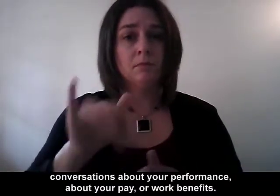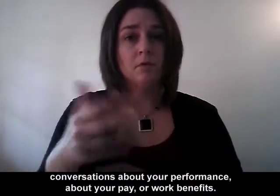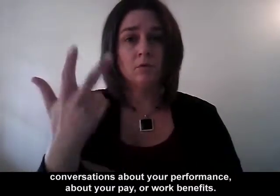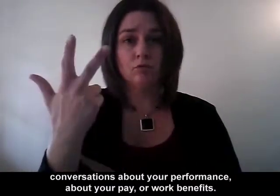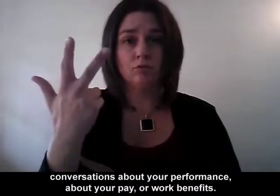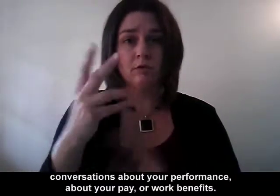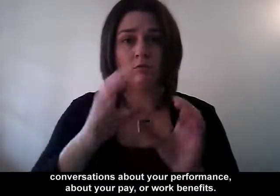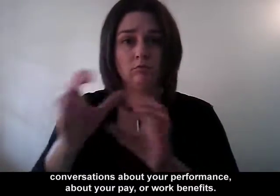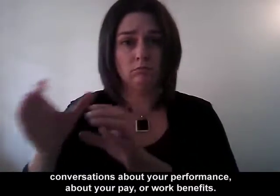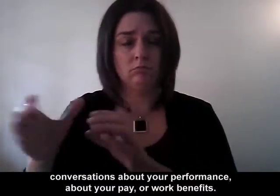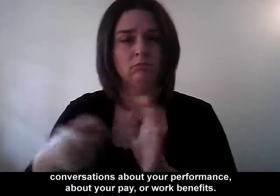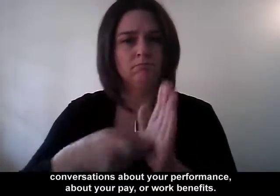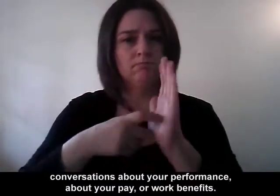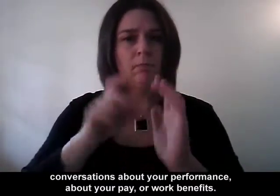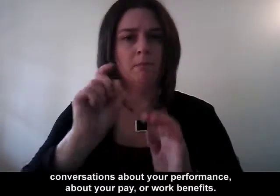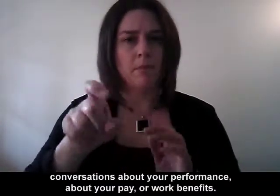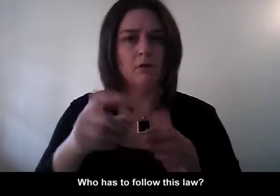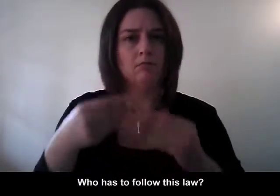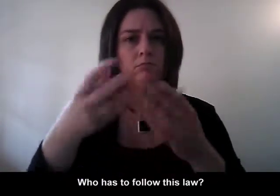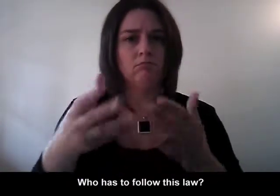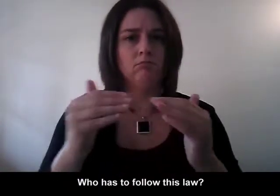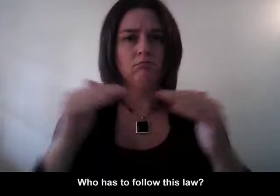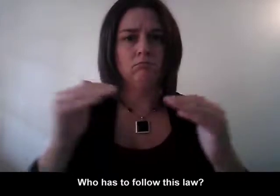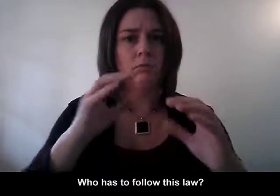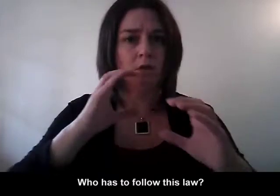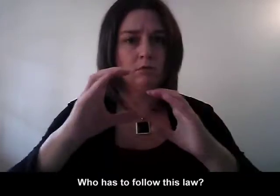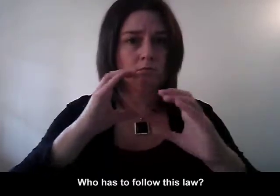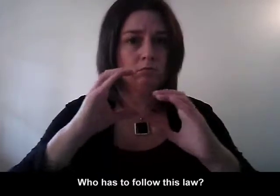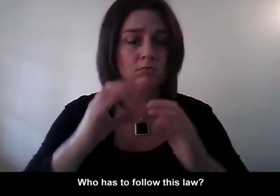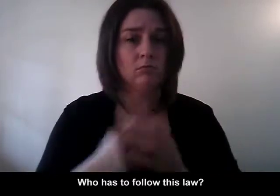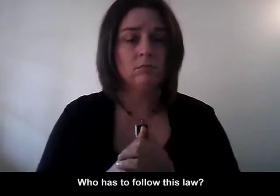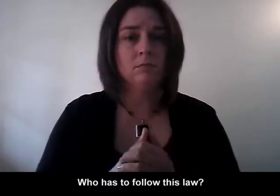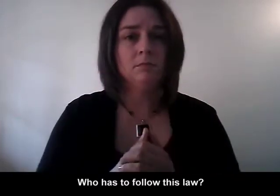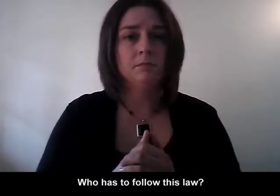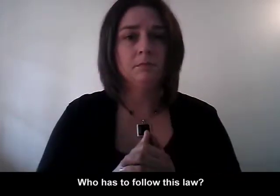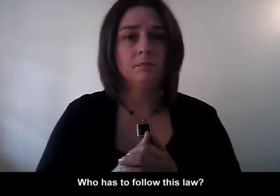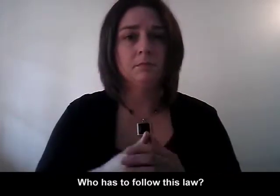about your pay, or work benefits. Who has to follow this law?